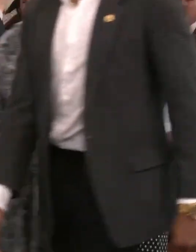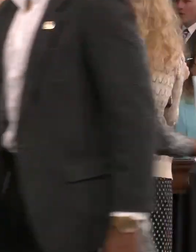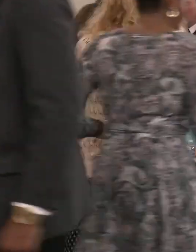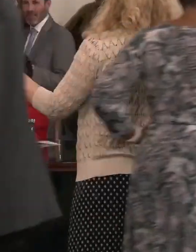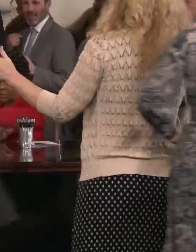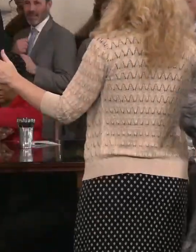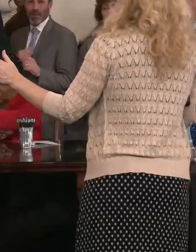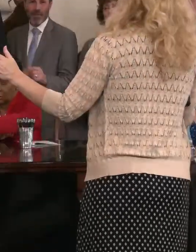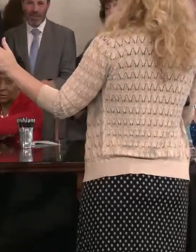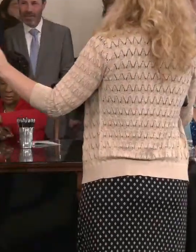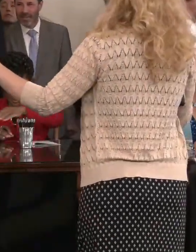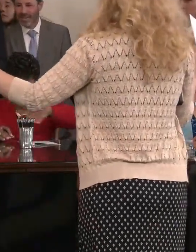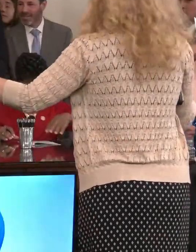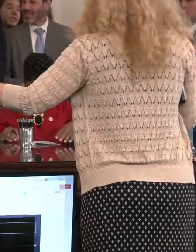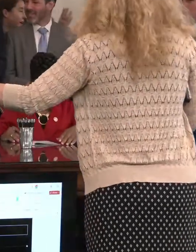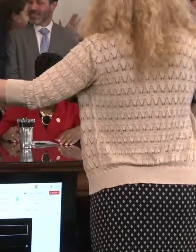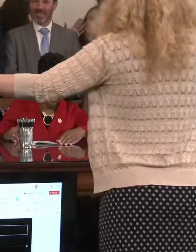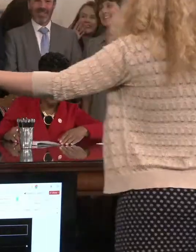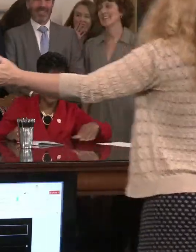Oh, vertical also, sorry.